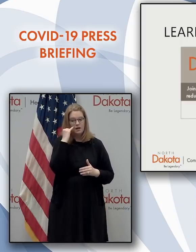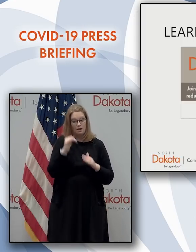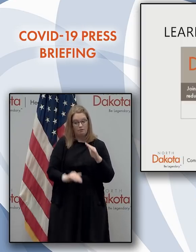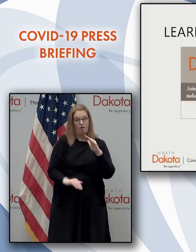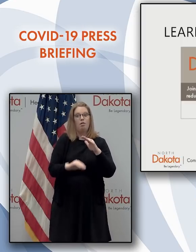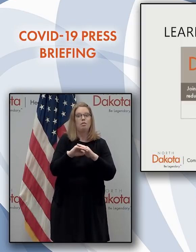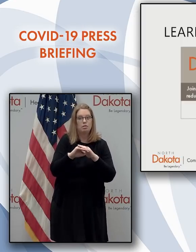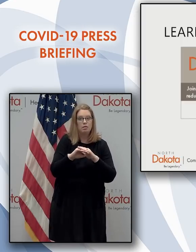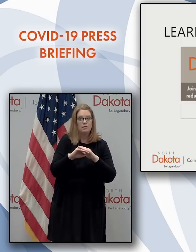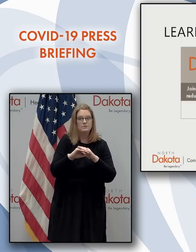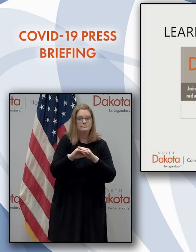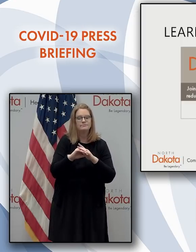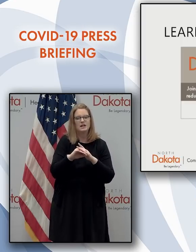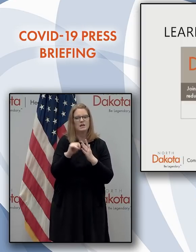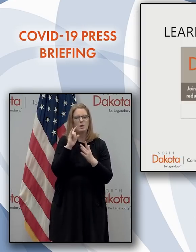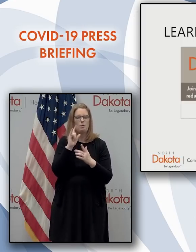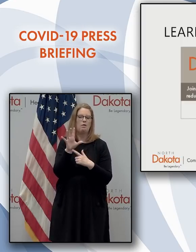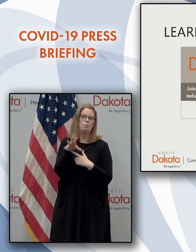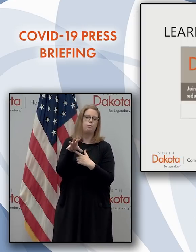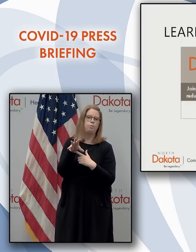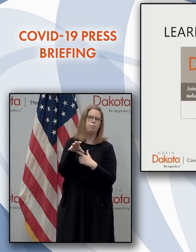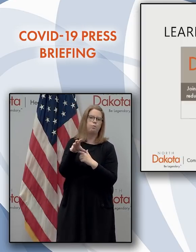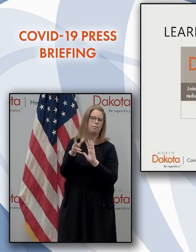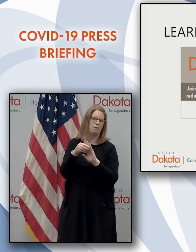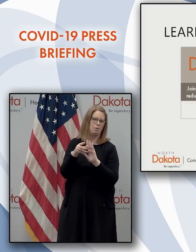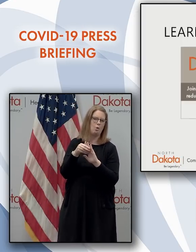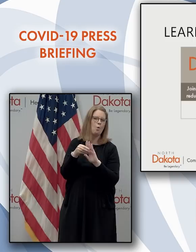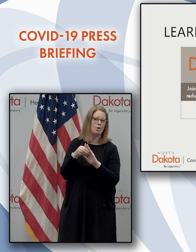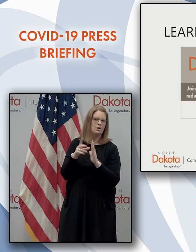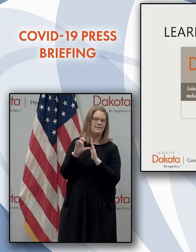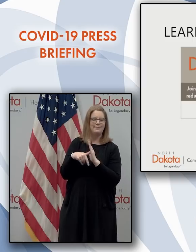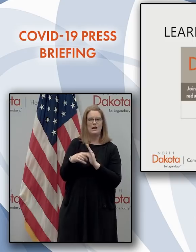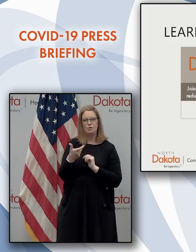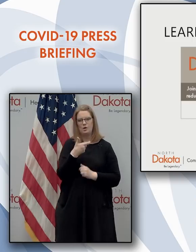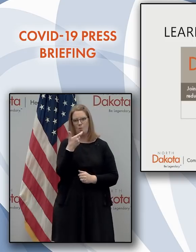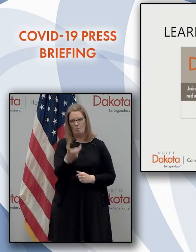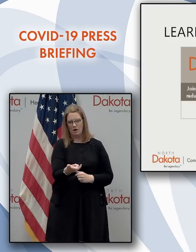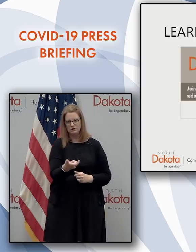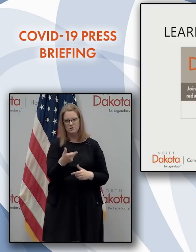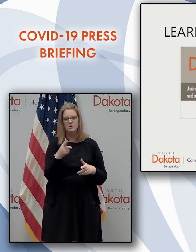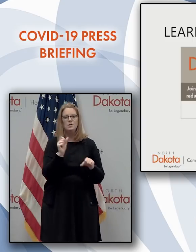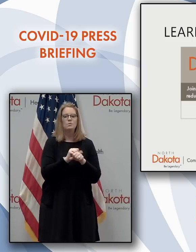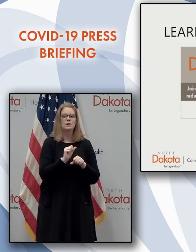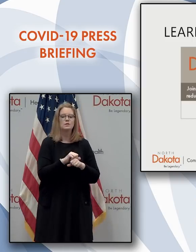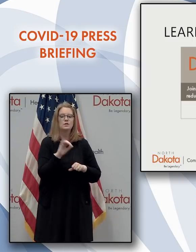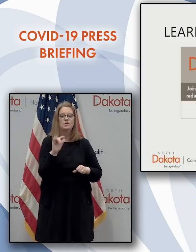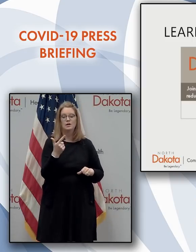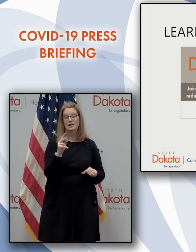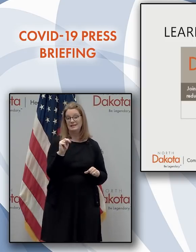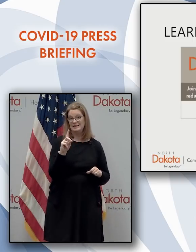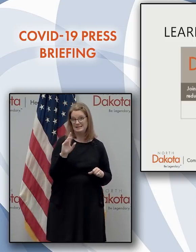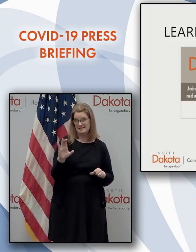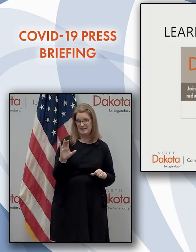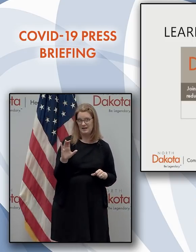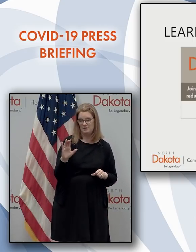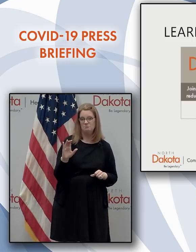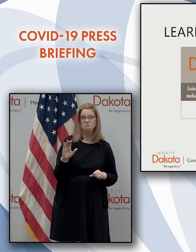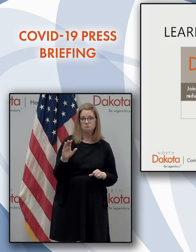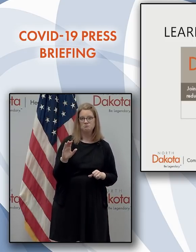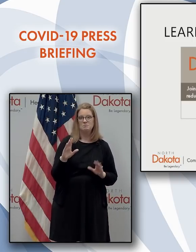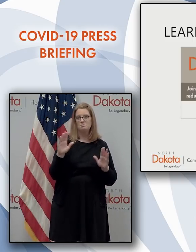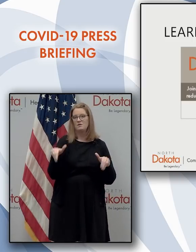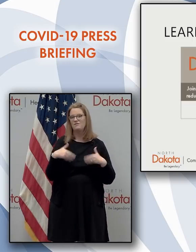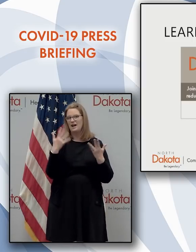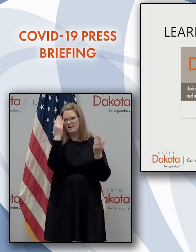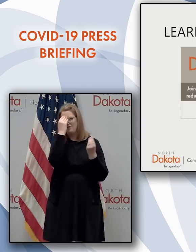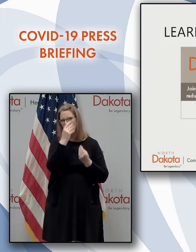capacity, it will be recorded for later viewing. And we are once again partnering with the Greater North Dakota Chamber to deliver this